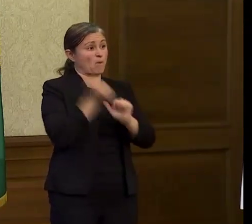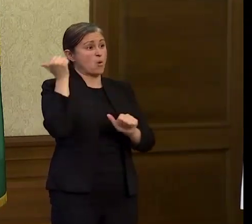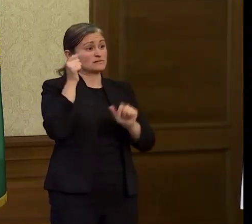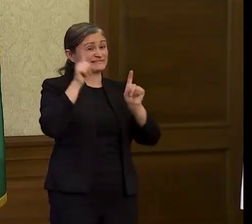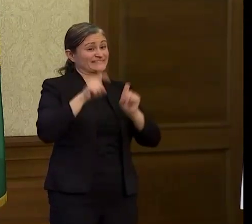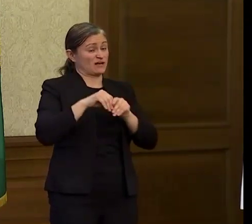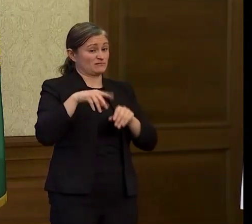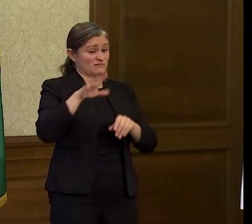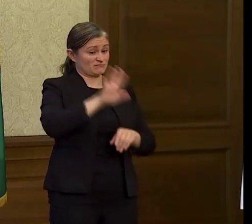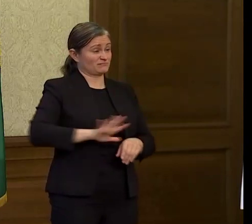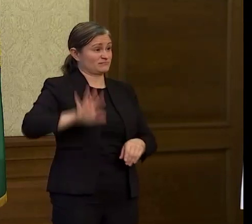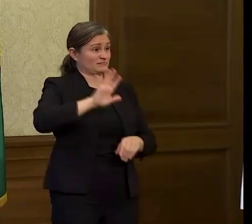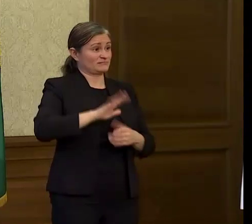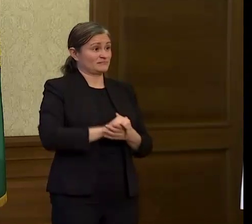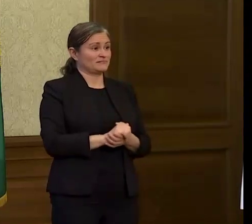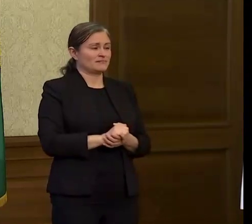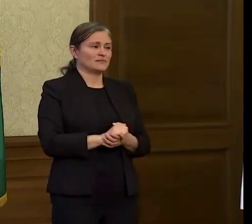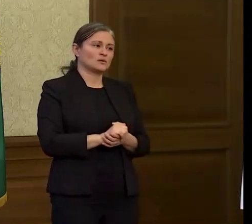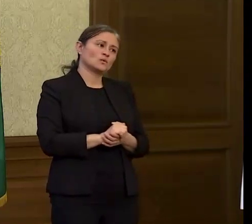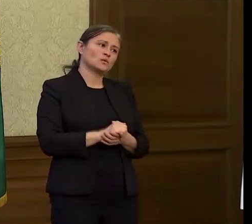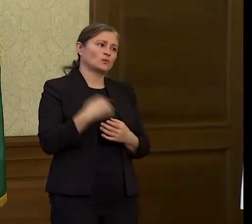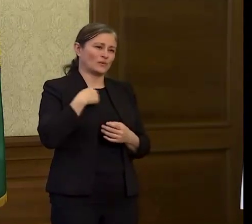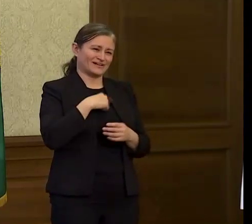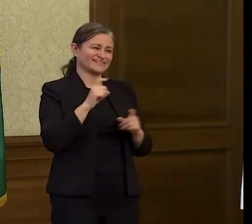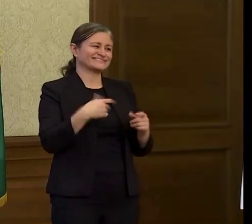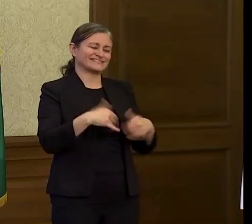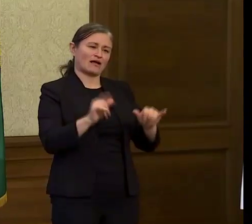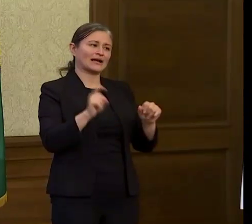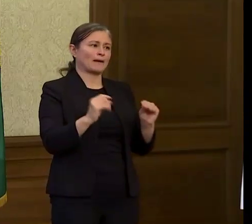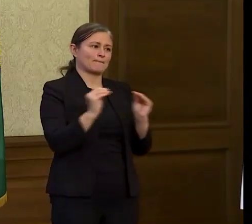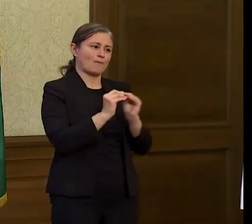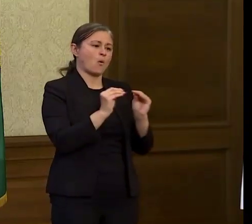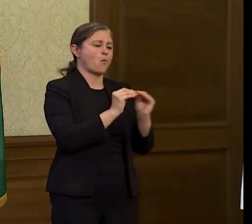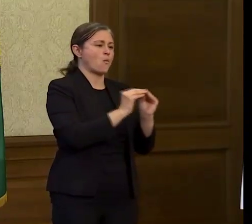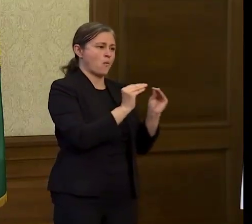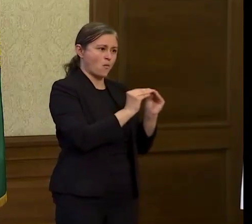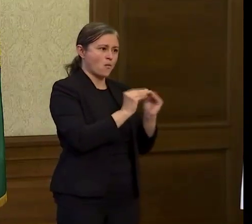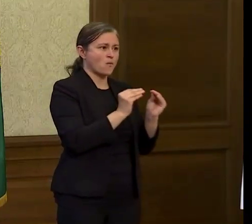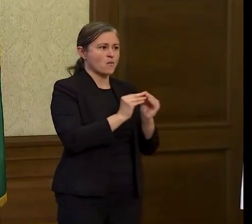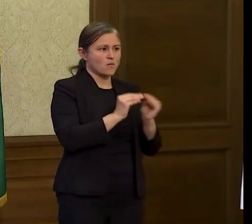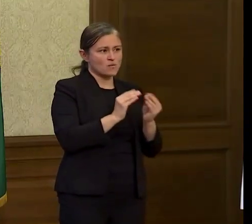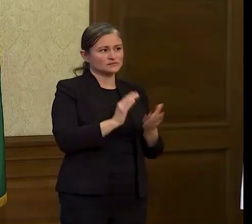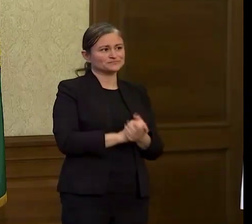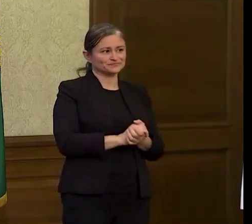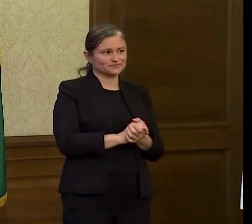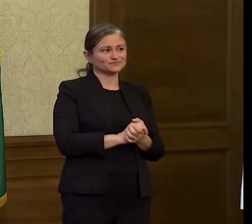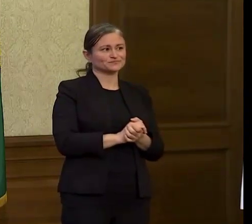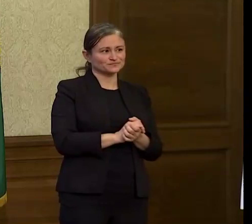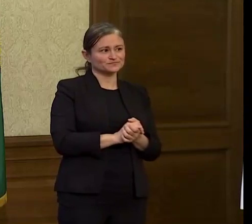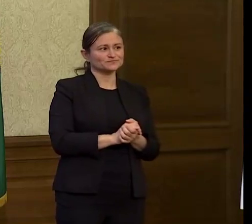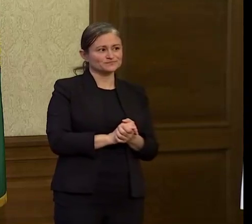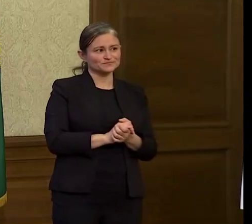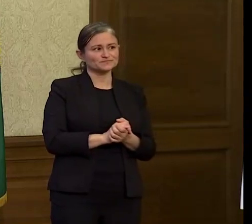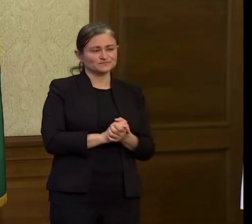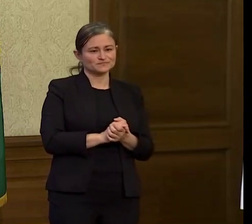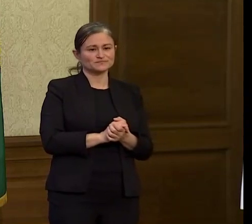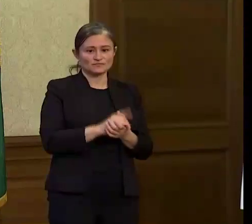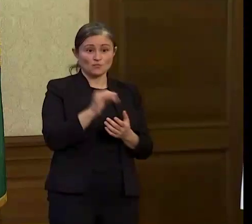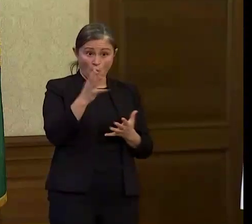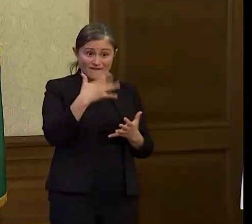do the type of testing that we would want to have a high level of or a higher level of confidence. Now, there are